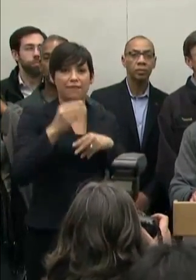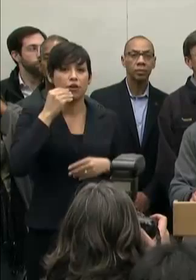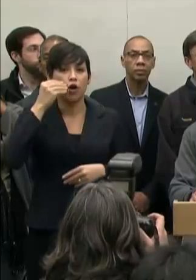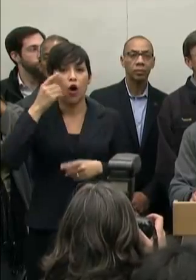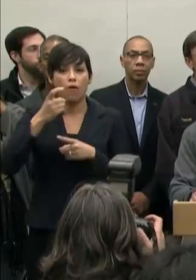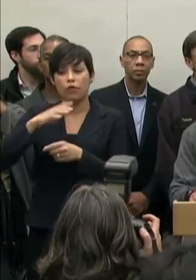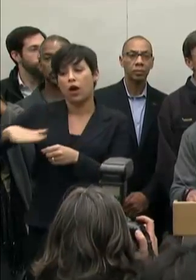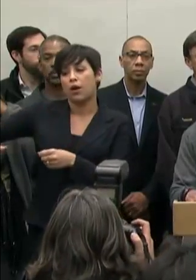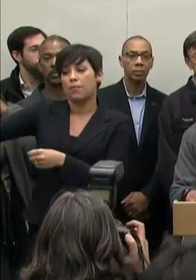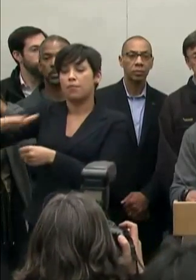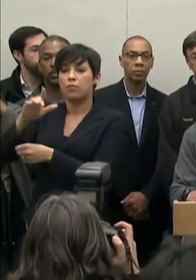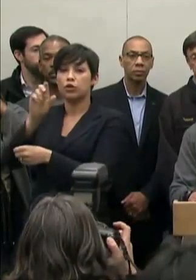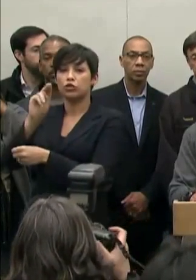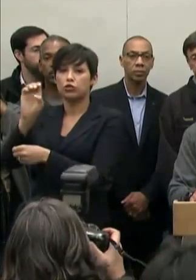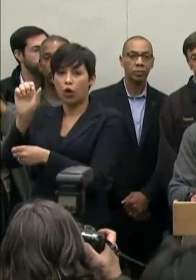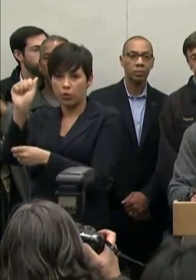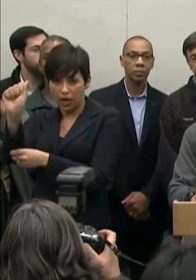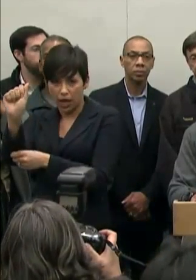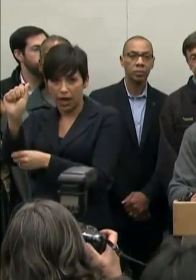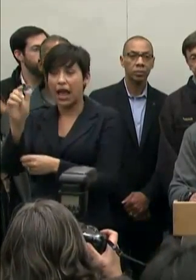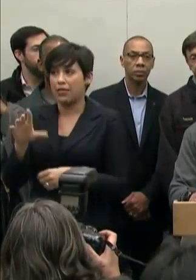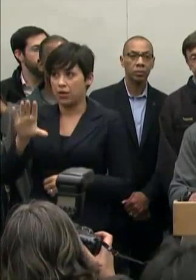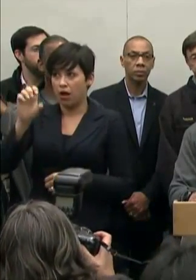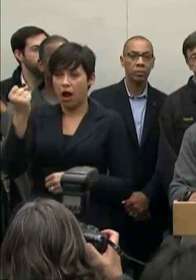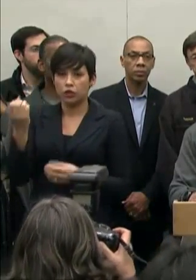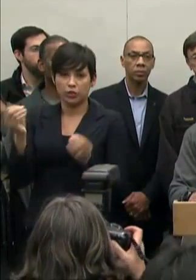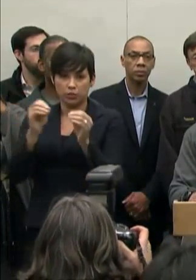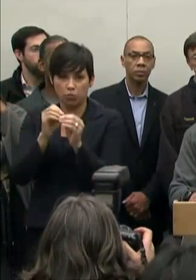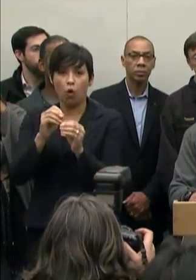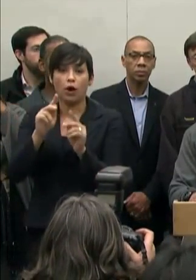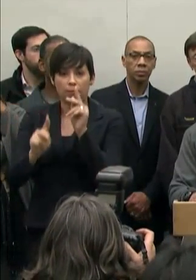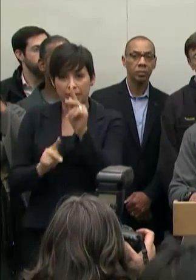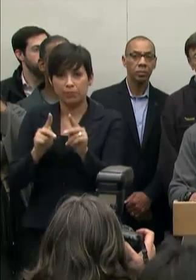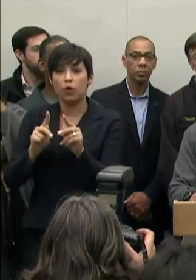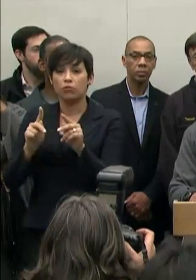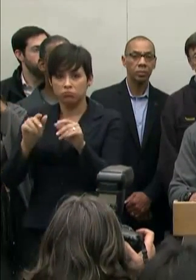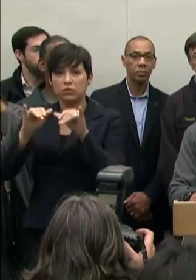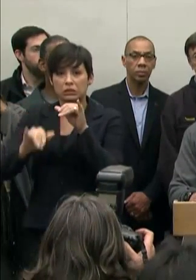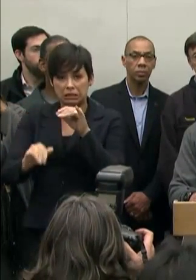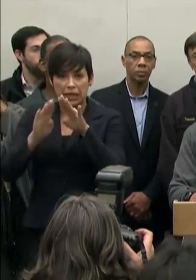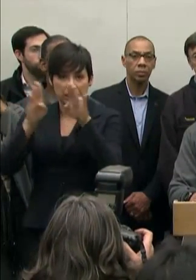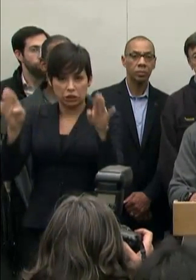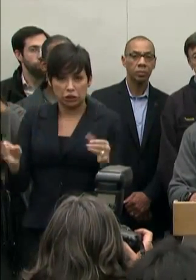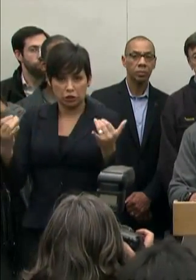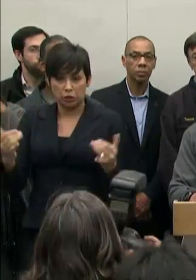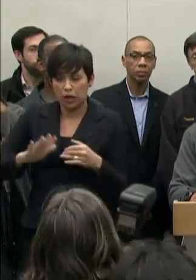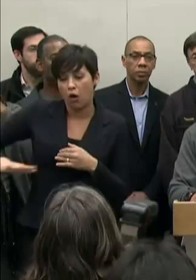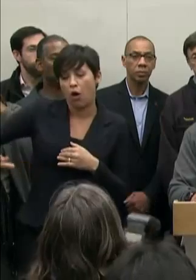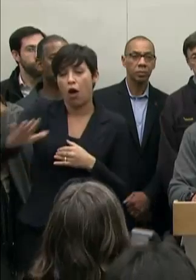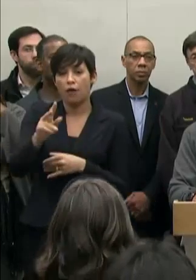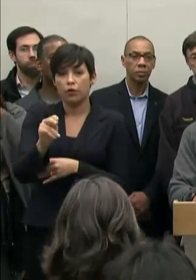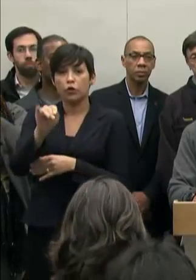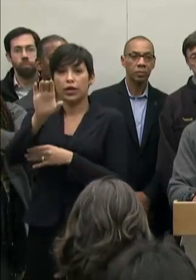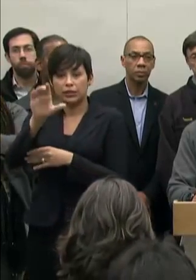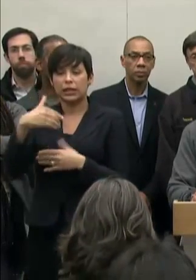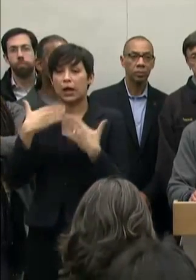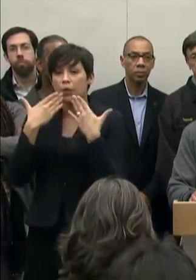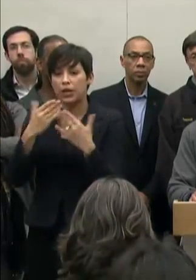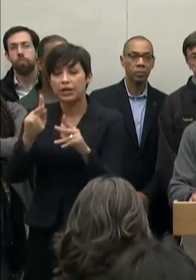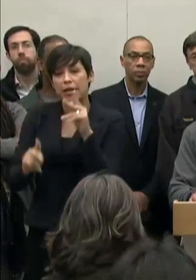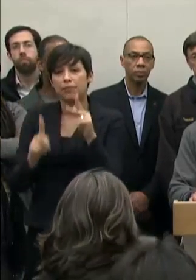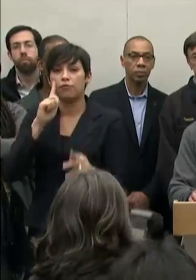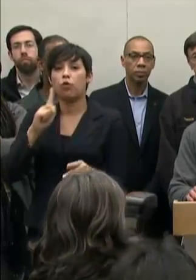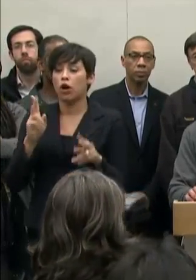hundreds more in shelters across the city. First, I want to thank those for taking quick action to ensure their own safety and to make